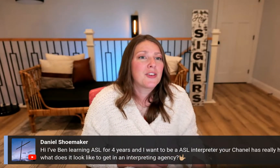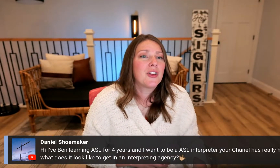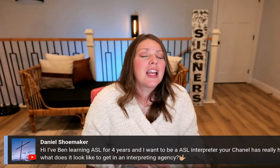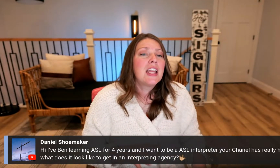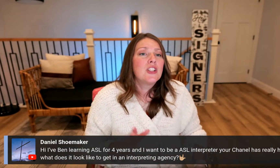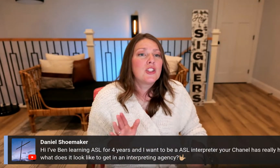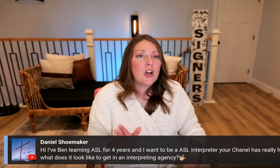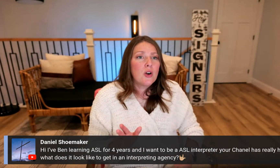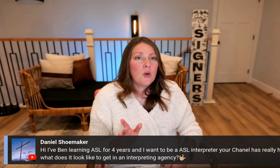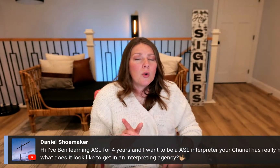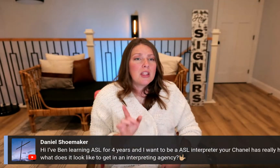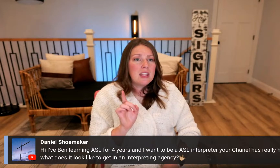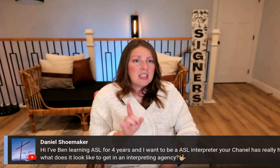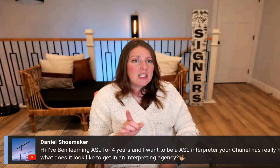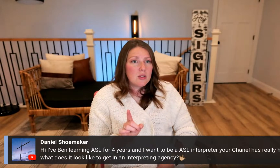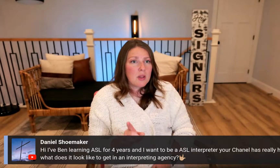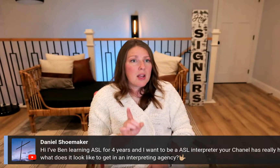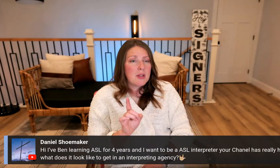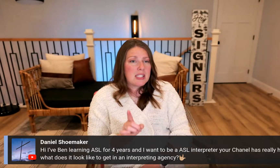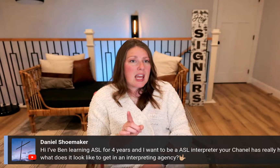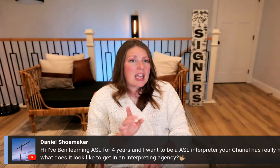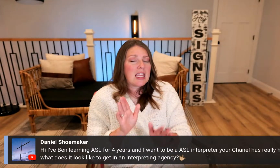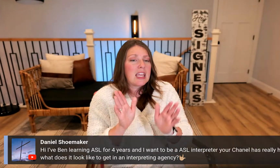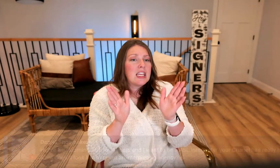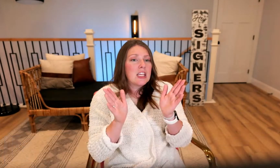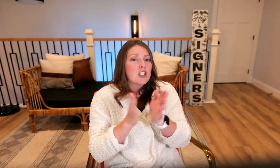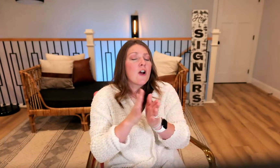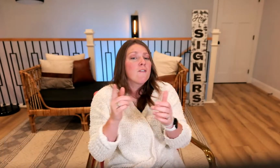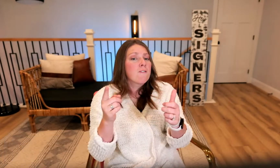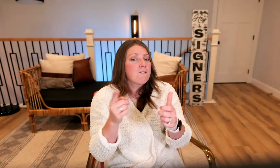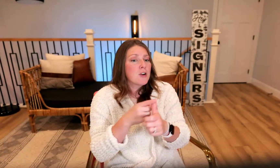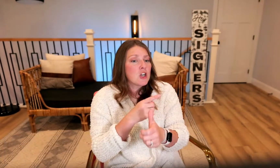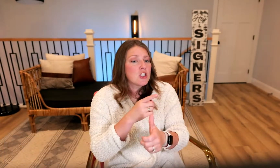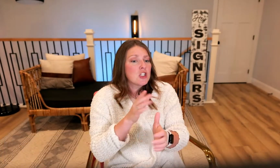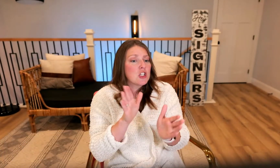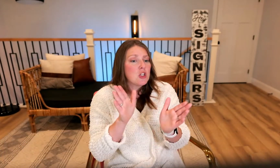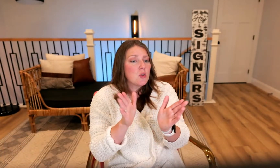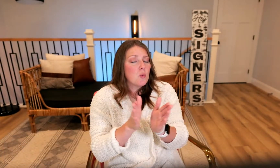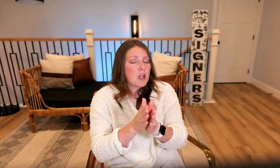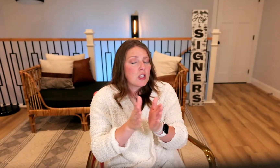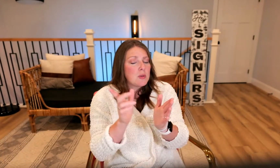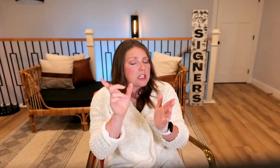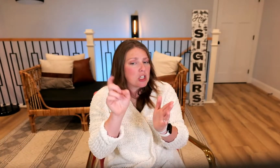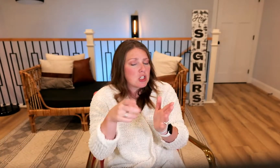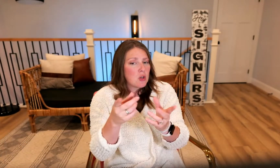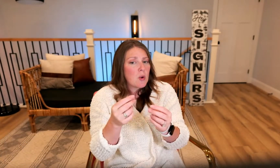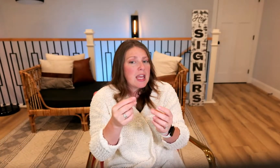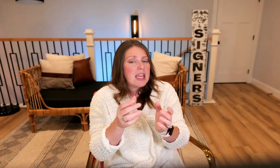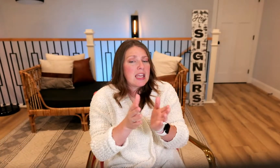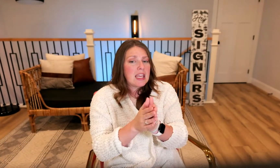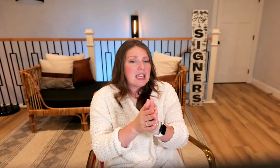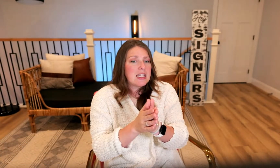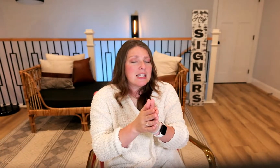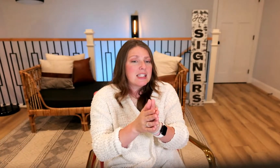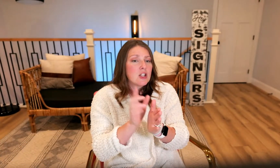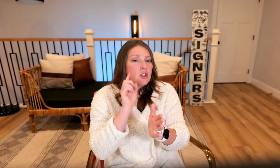Daniel. So this is what I would say is first, what you need to do is look